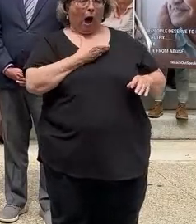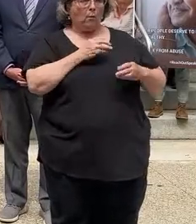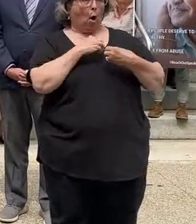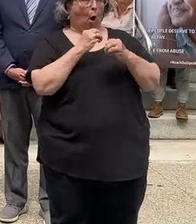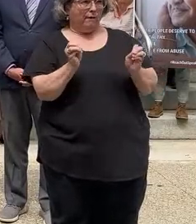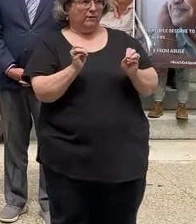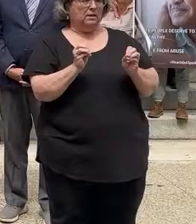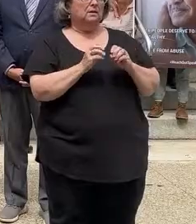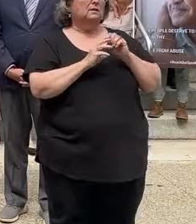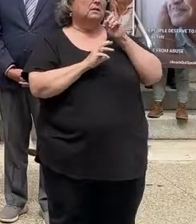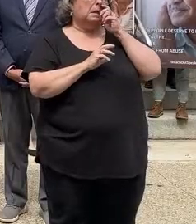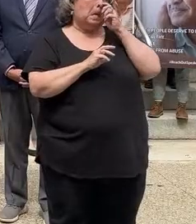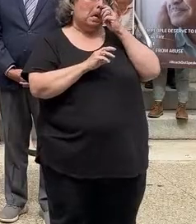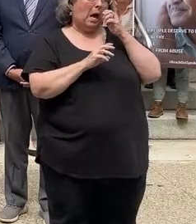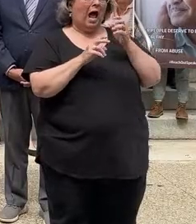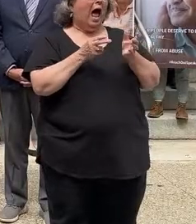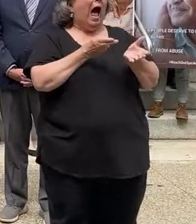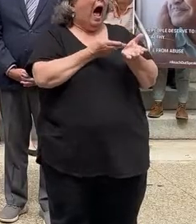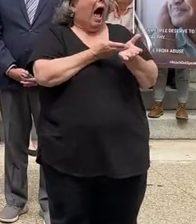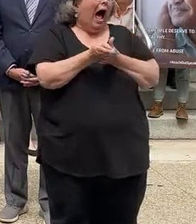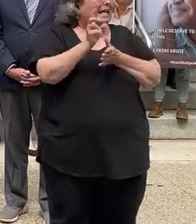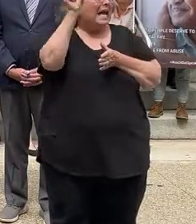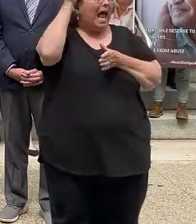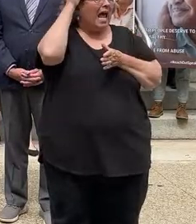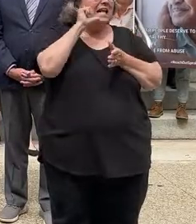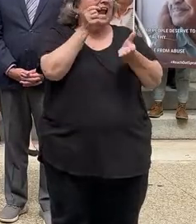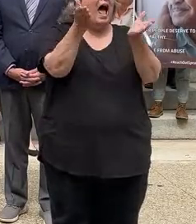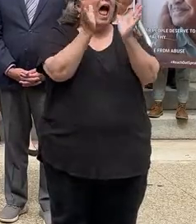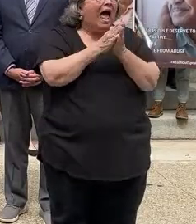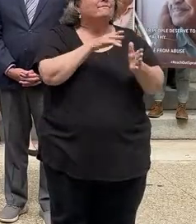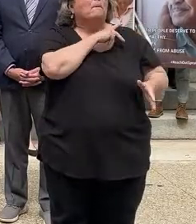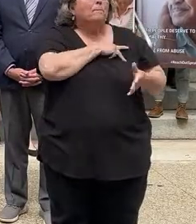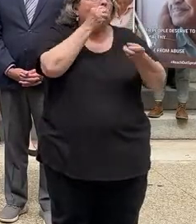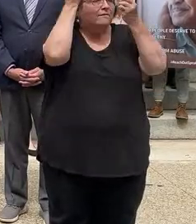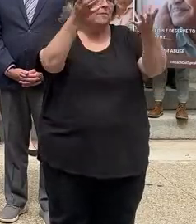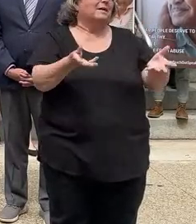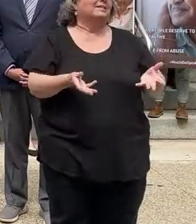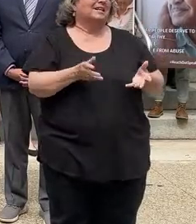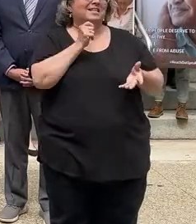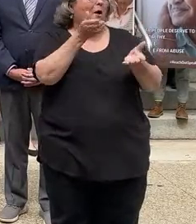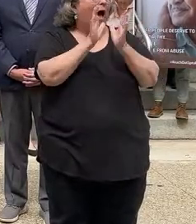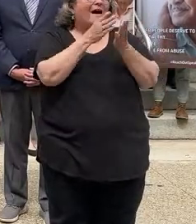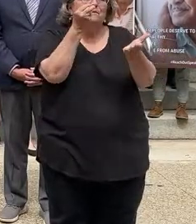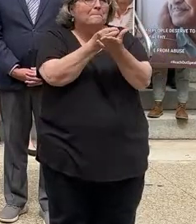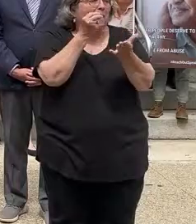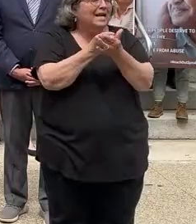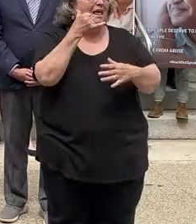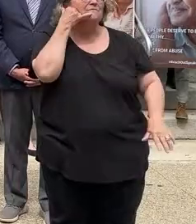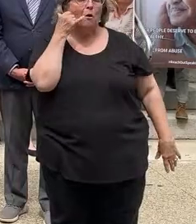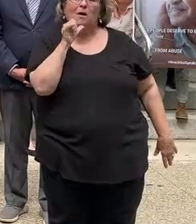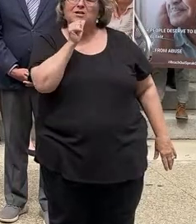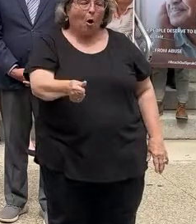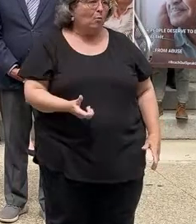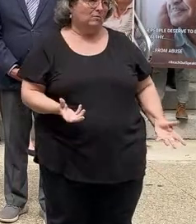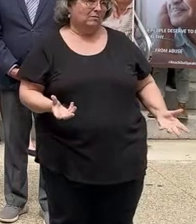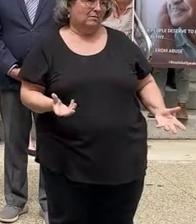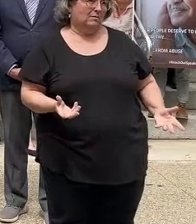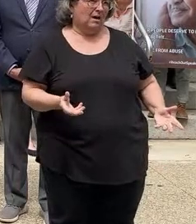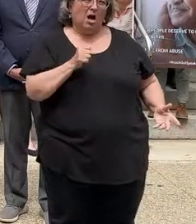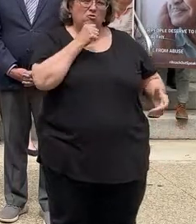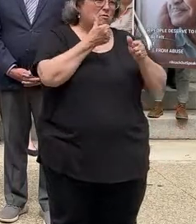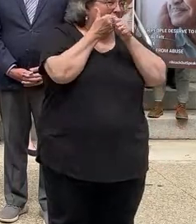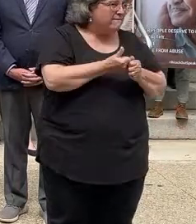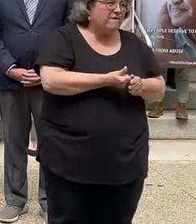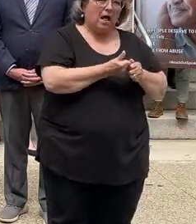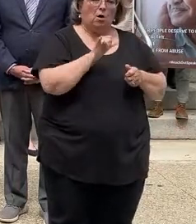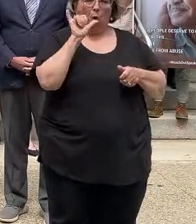office. Again, a legitimate agency does not ask for your personal information. They do not ask for money over the phone. So do not follow